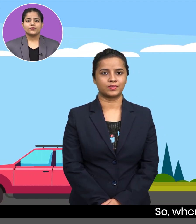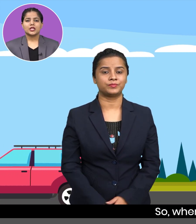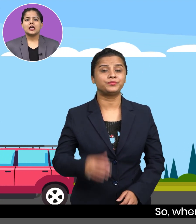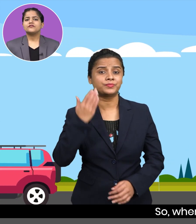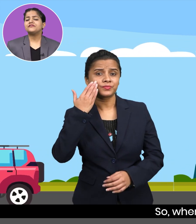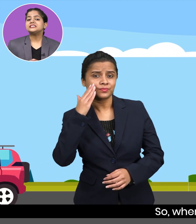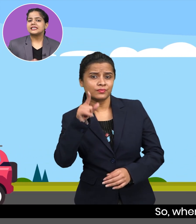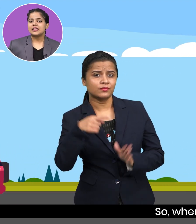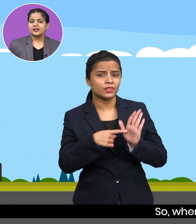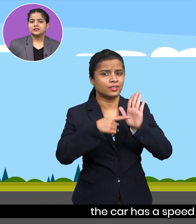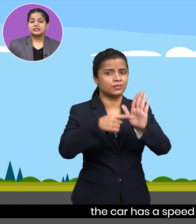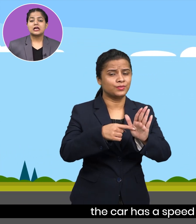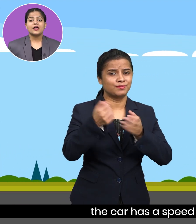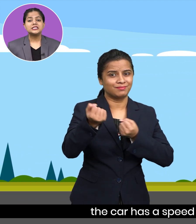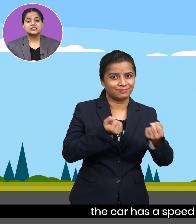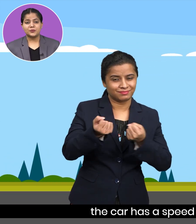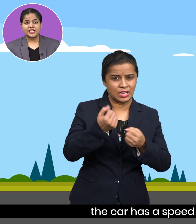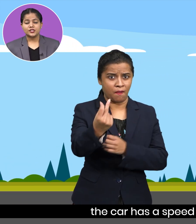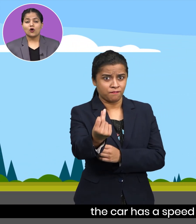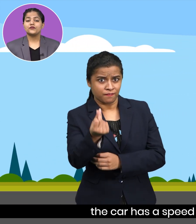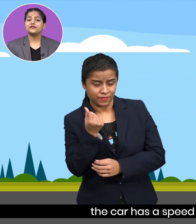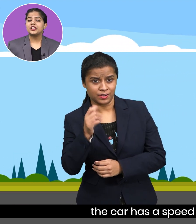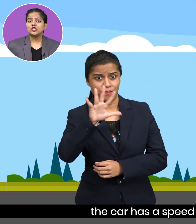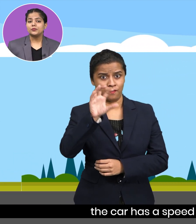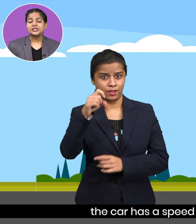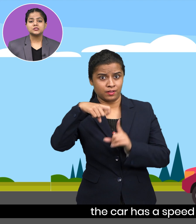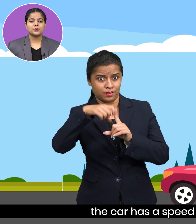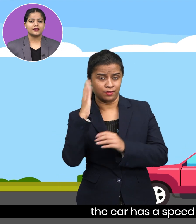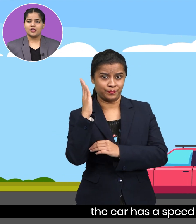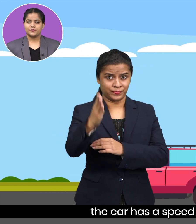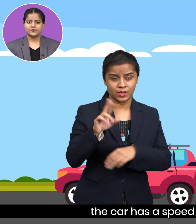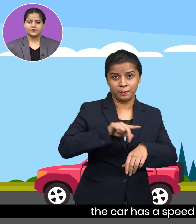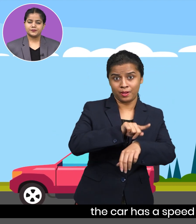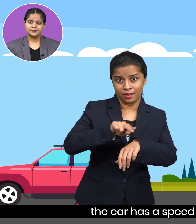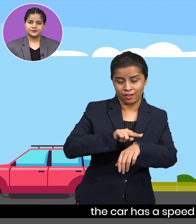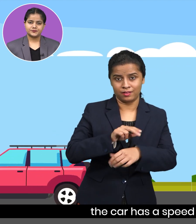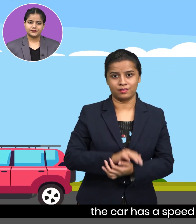So, when we say that the car has a speed of 50 kilometers per hour,